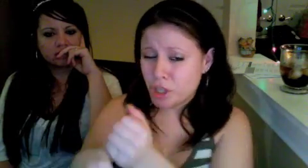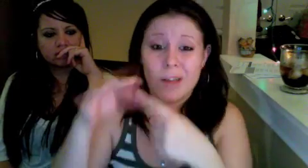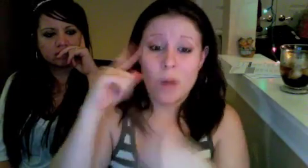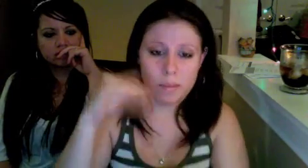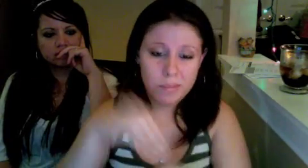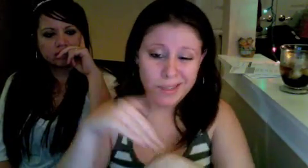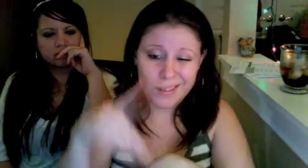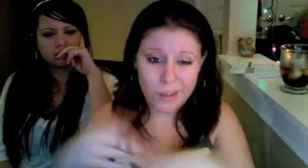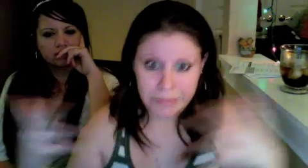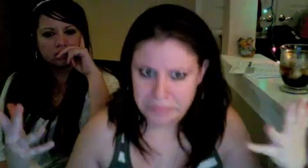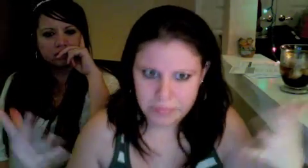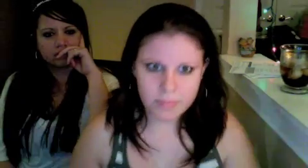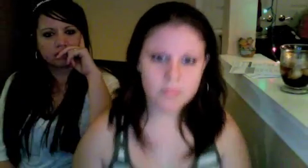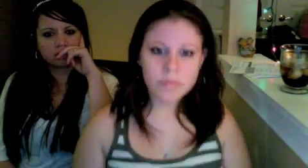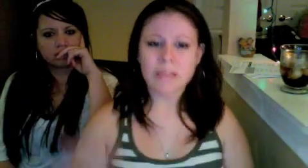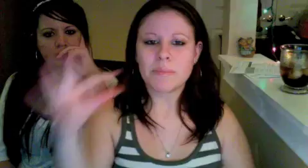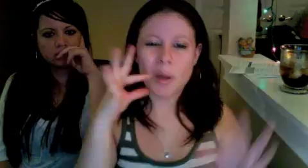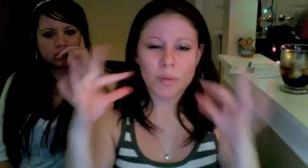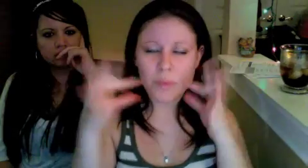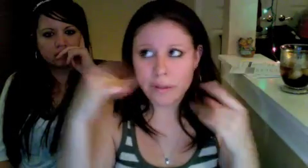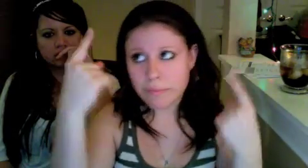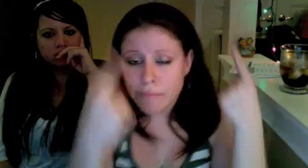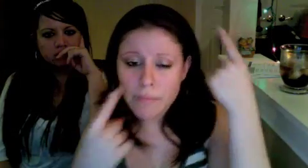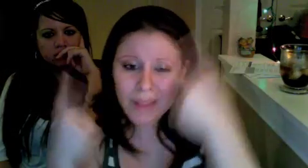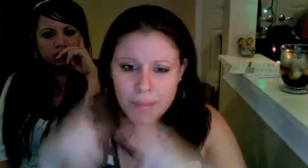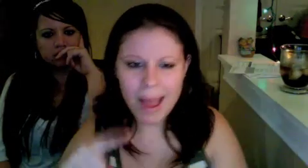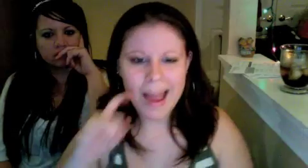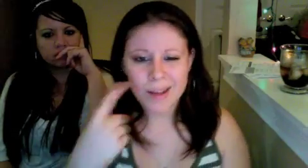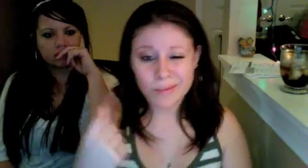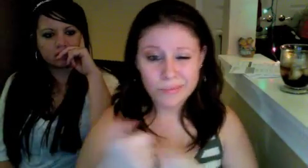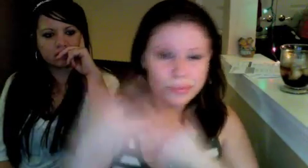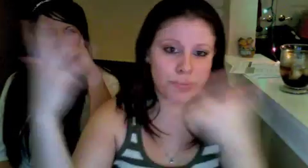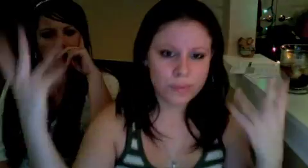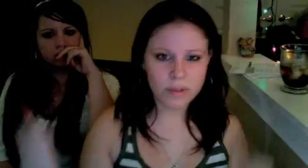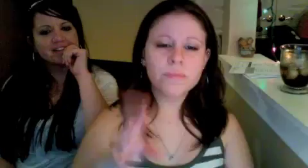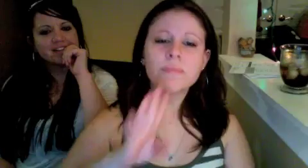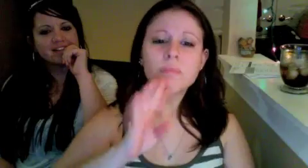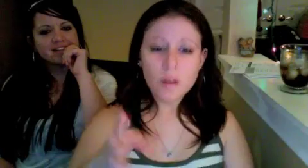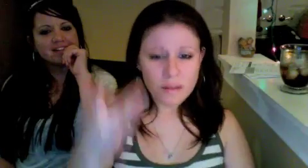except and did it. Smoking weed with thoughts of envy whenever they lit it. She smoking